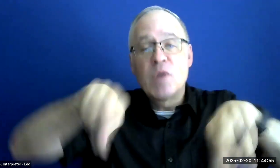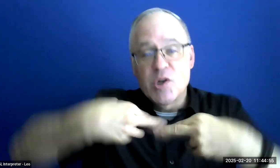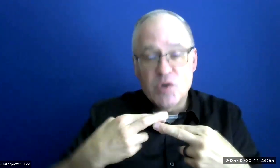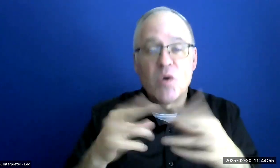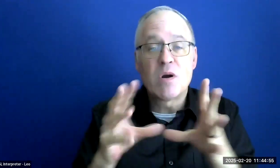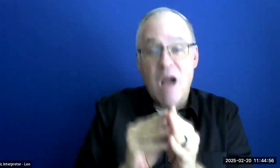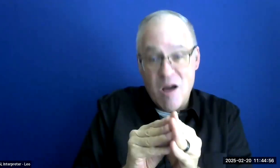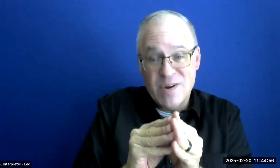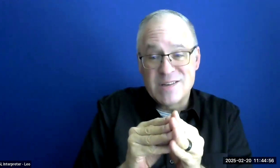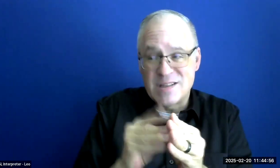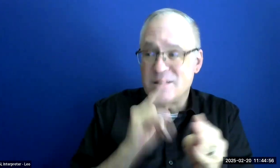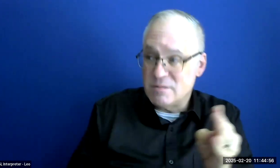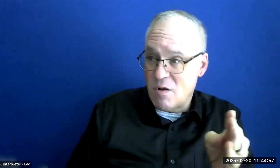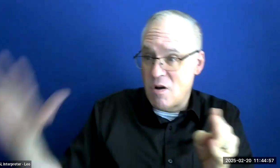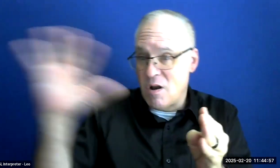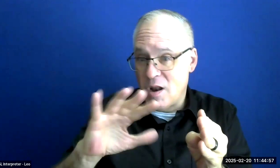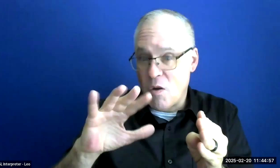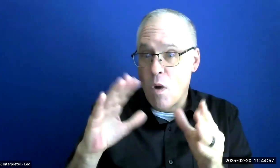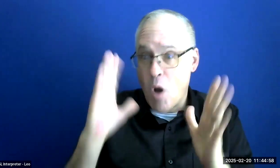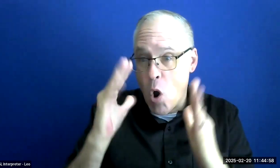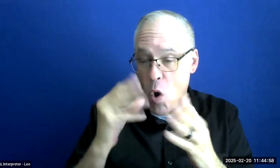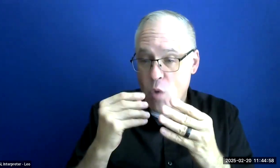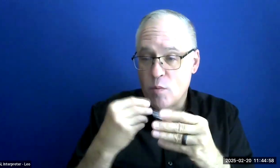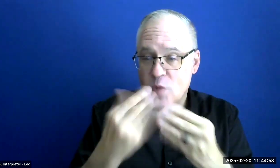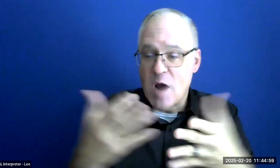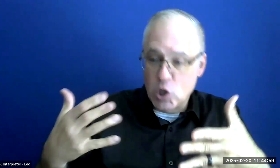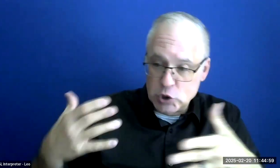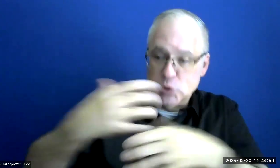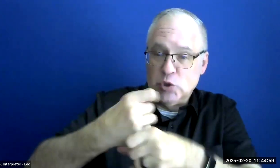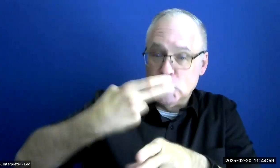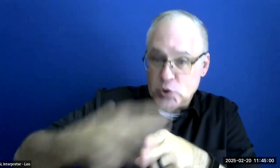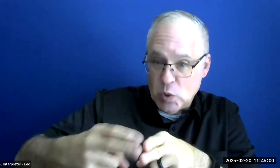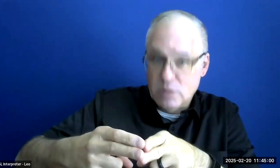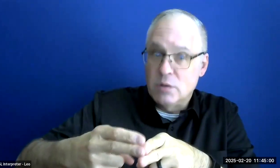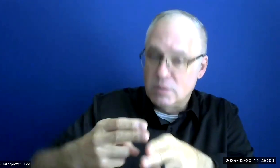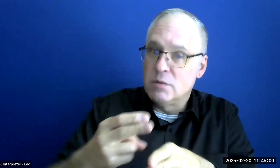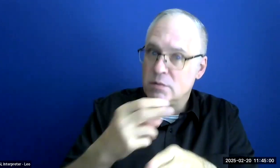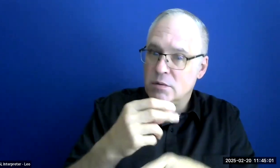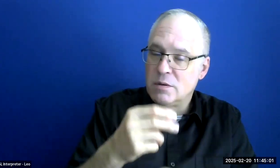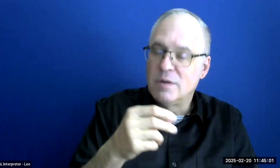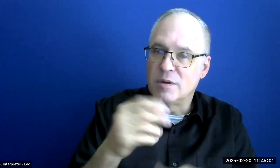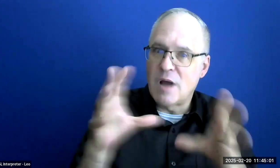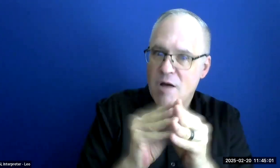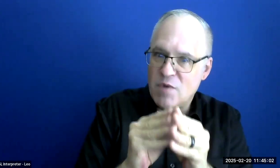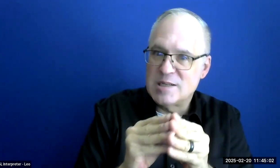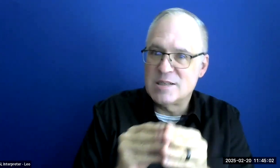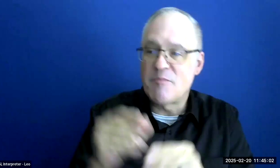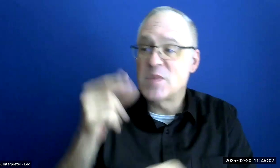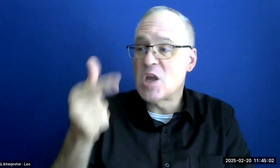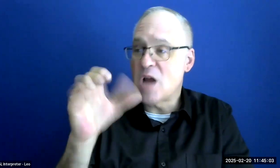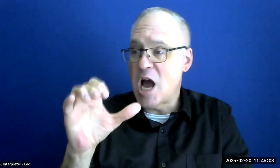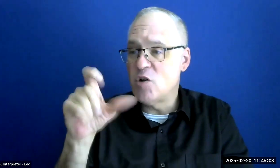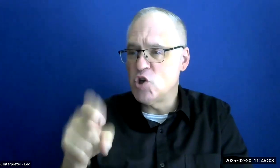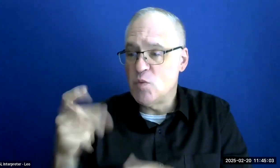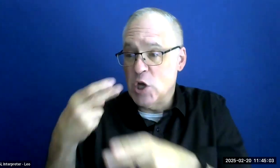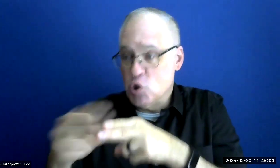will lead to a shortened general conference. General conference will still be necessary, but we're hoping it could be a little bit shorter, and that will